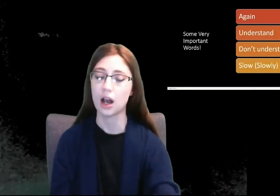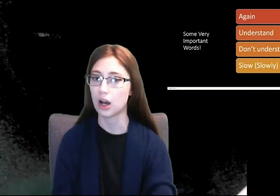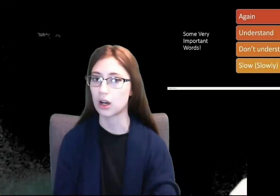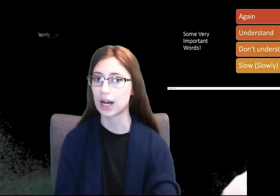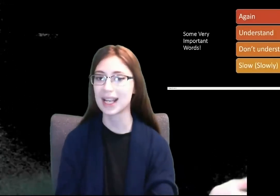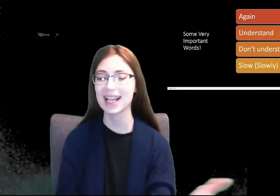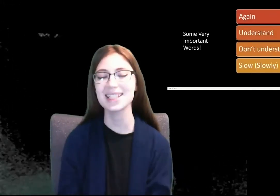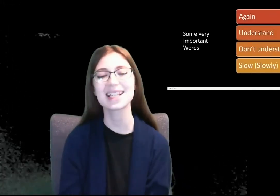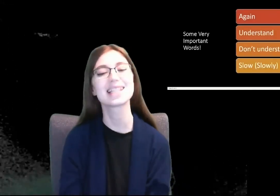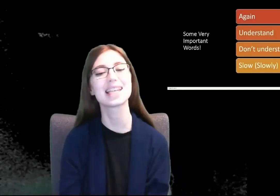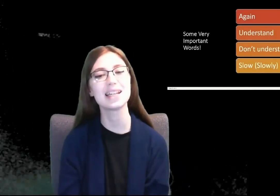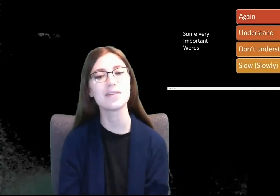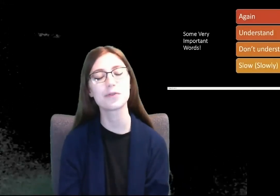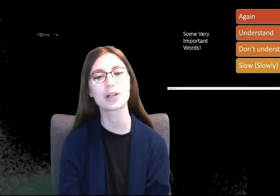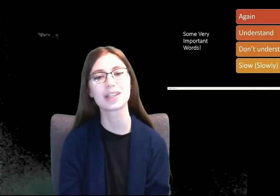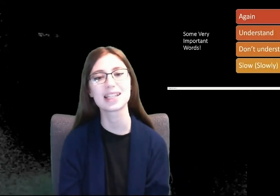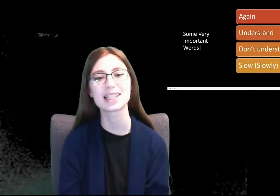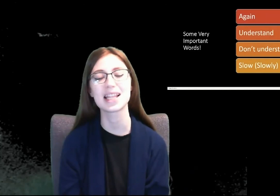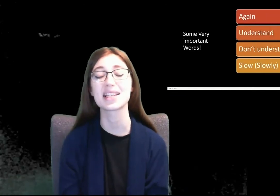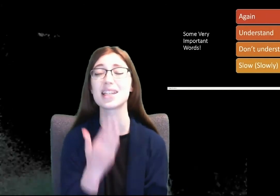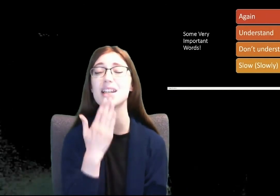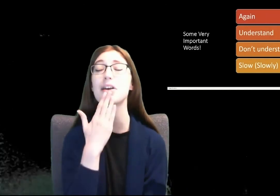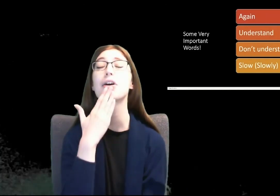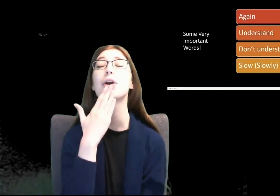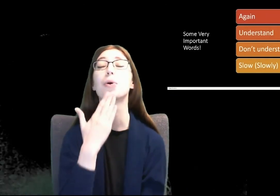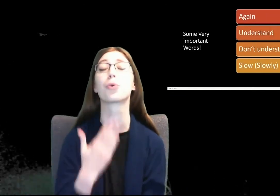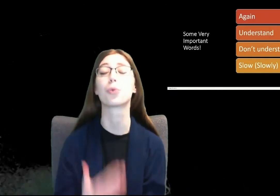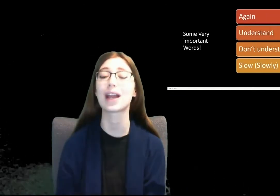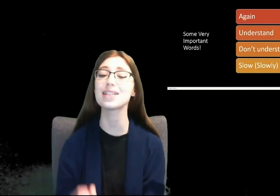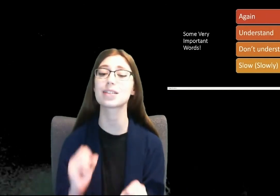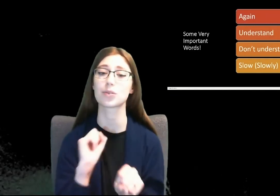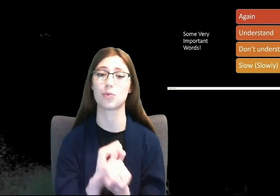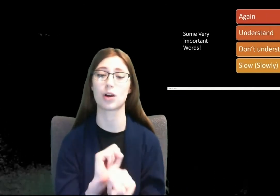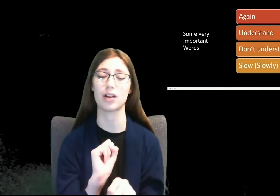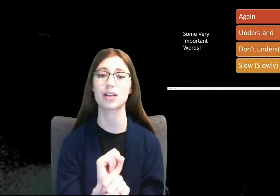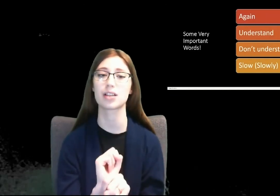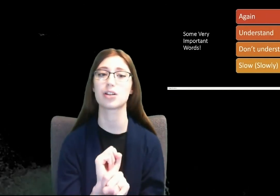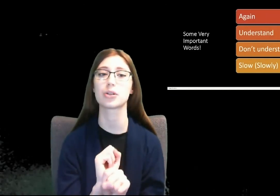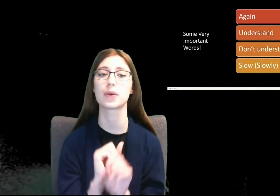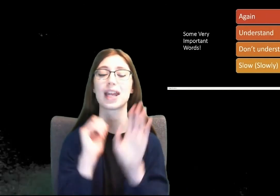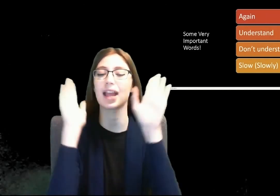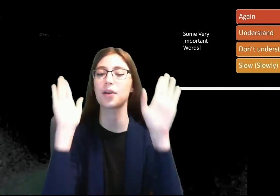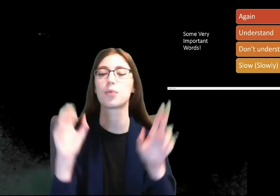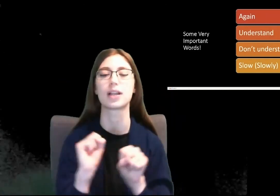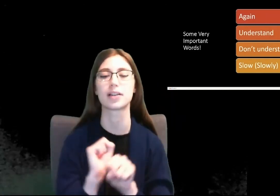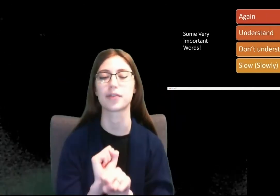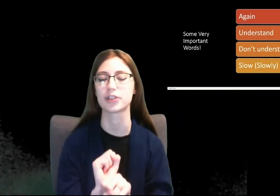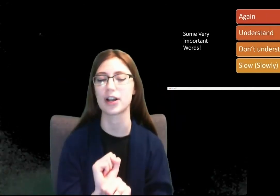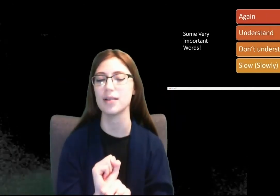All right, guys, that's it for this lesson. Great work. You're doing a wonderful